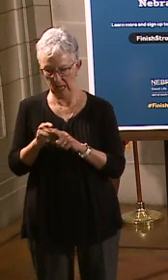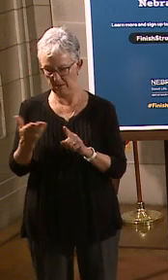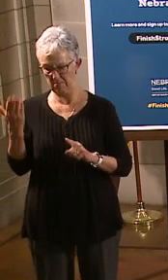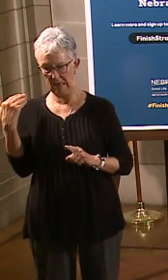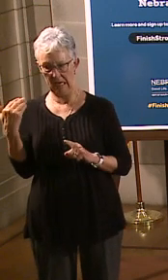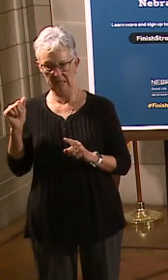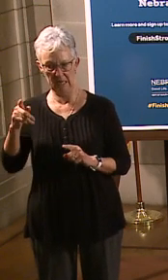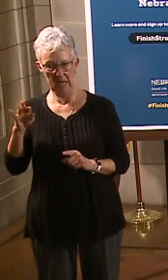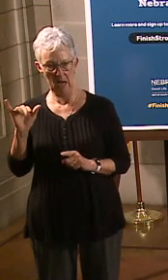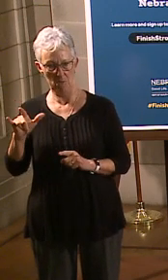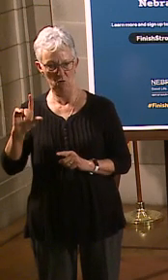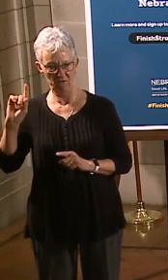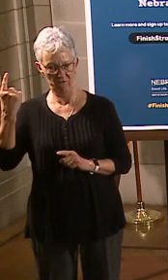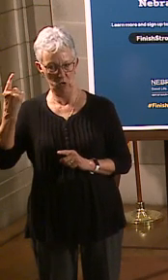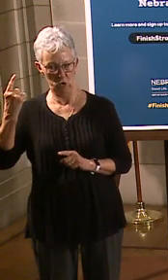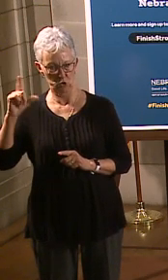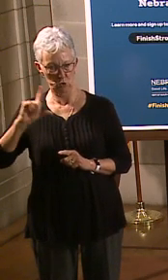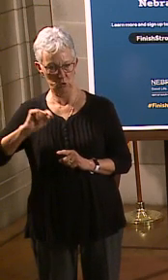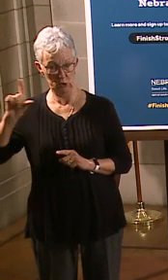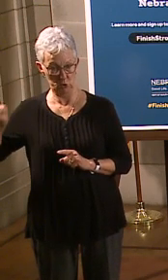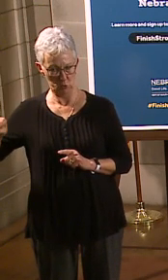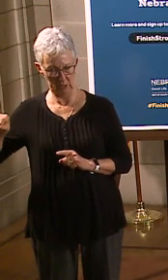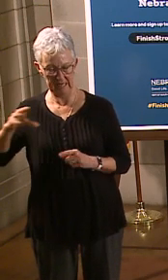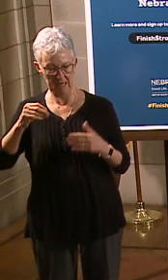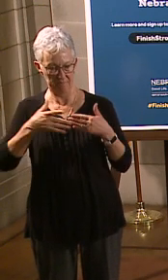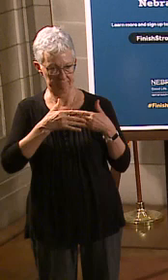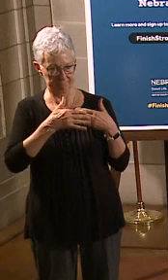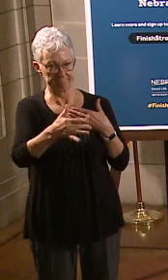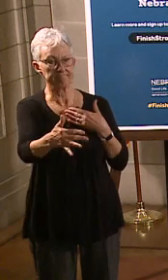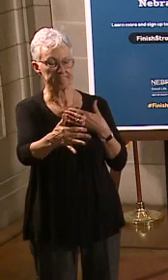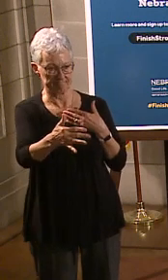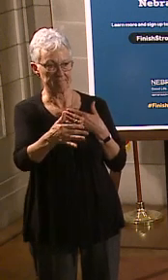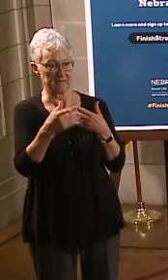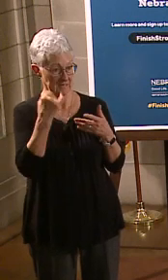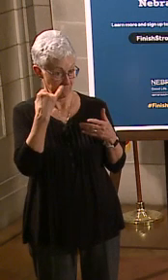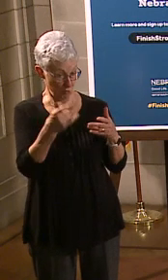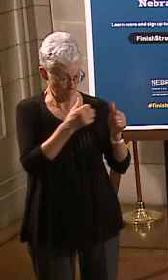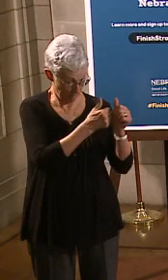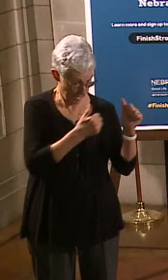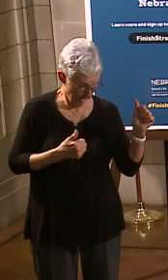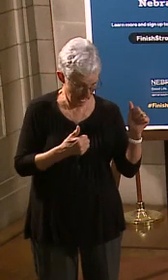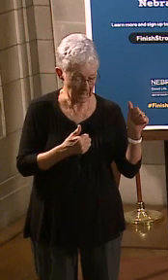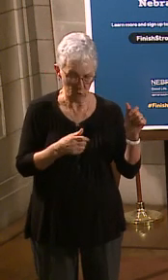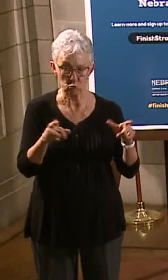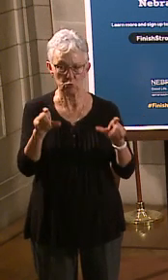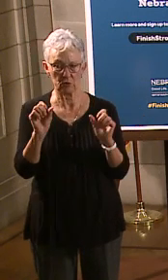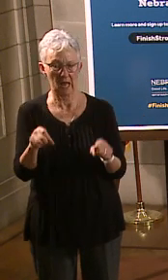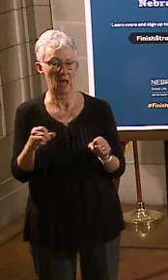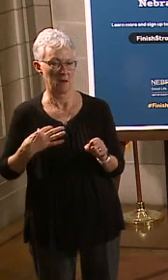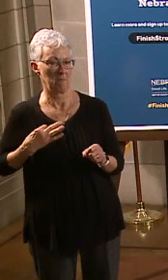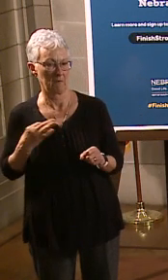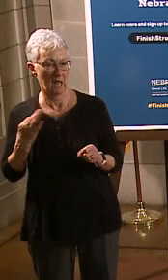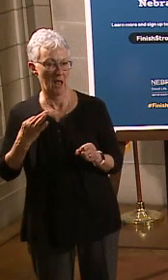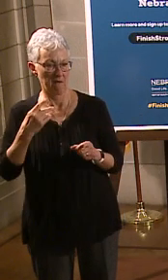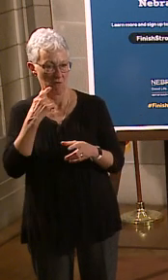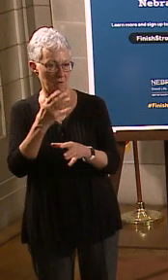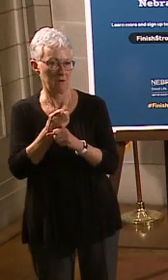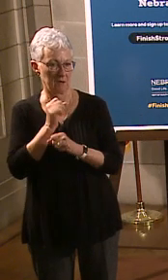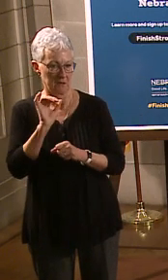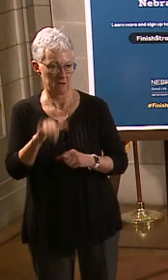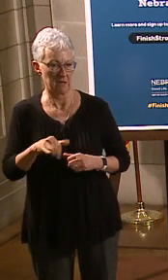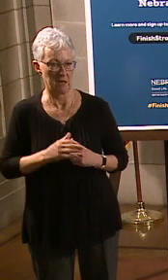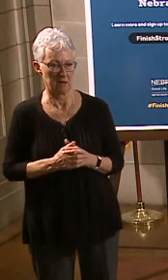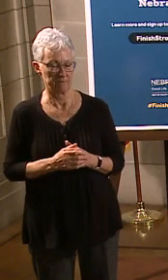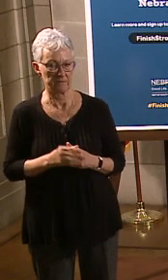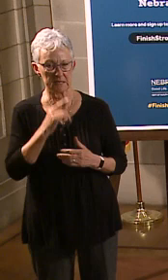of 2020 and then forward from that. The other programs may have slightly different back rent eligibility dates as far back as